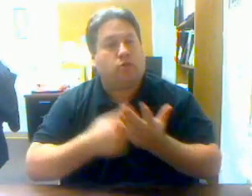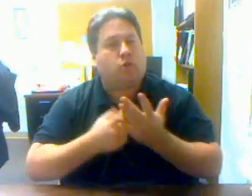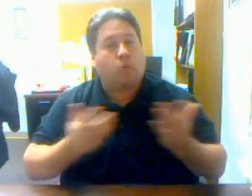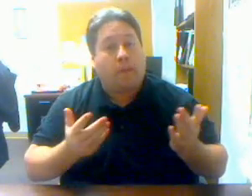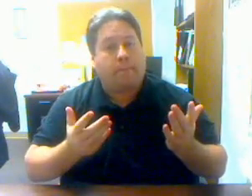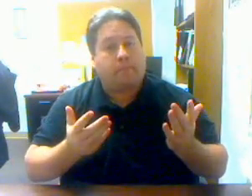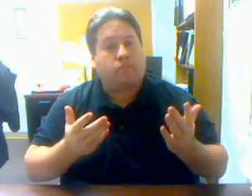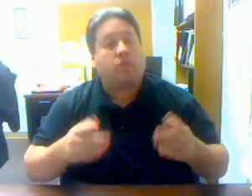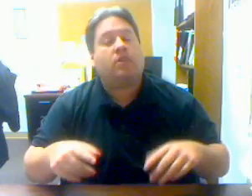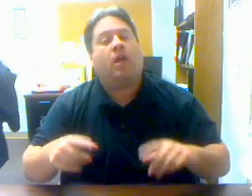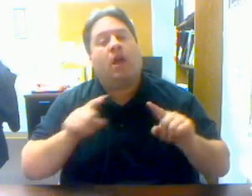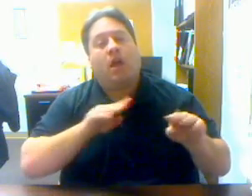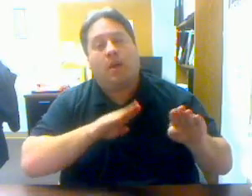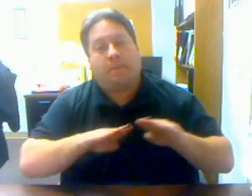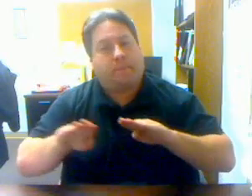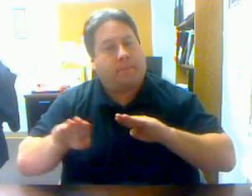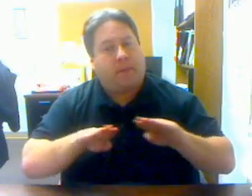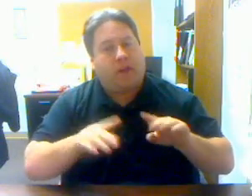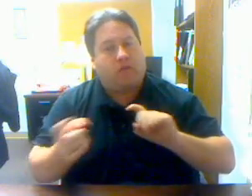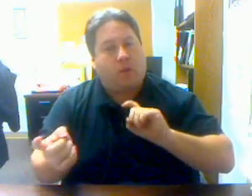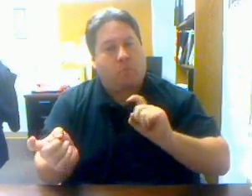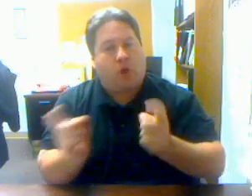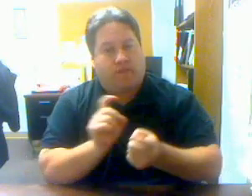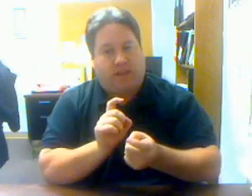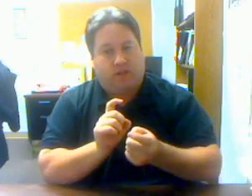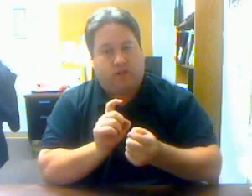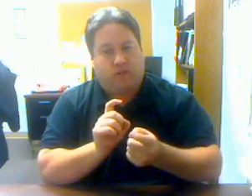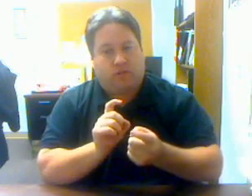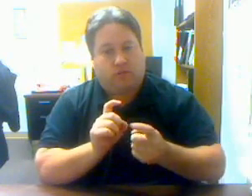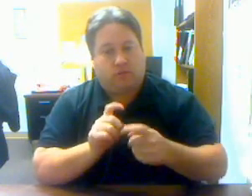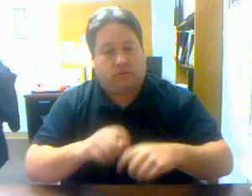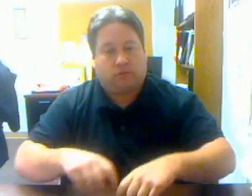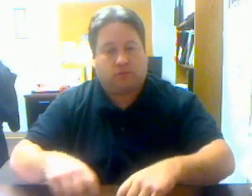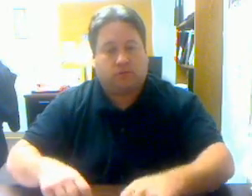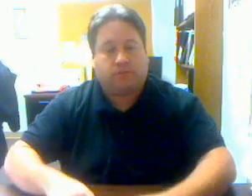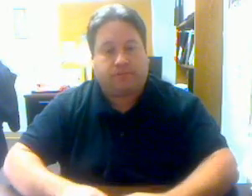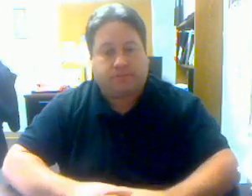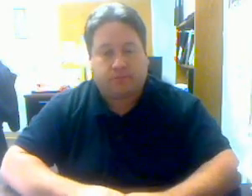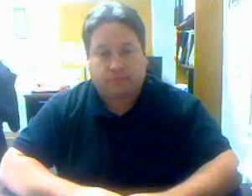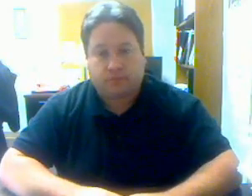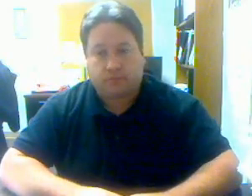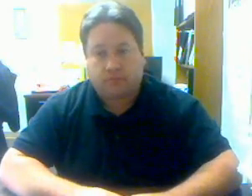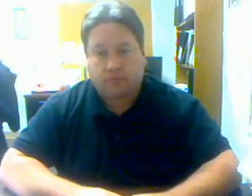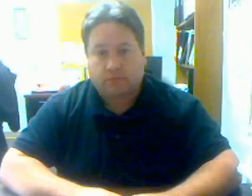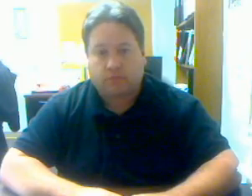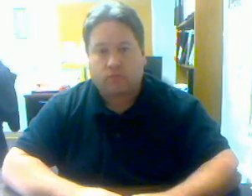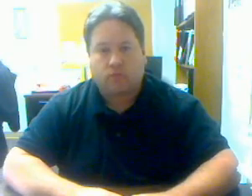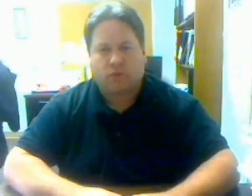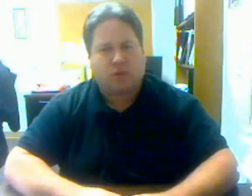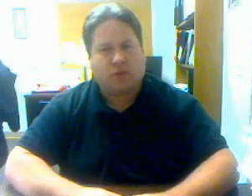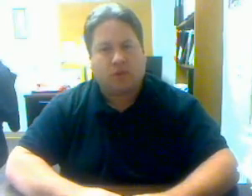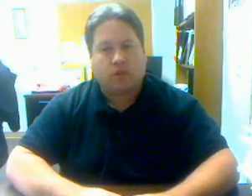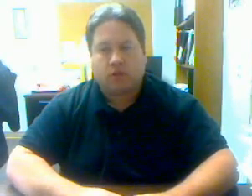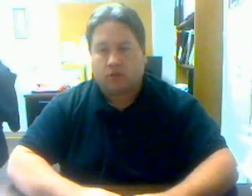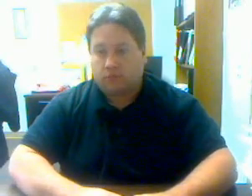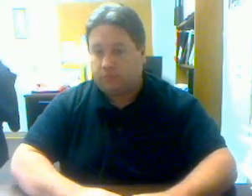modification, which would be an essential function for your vehicle sale at the agency. People modify their behavior for a number